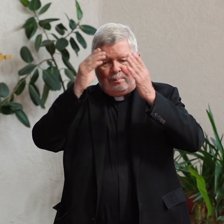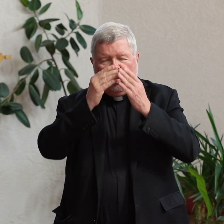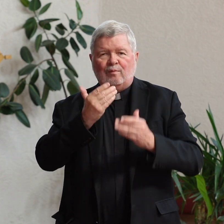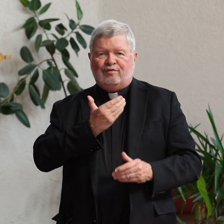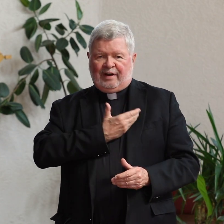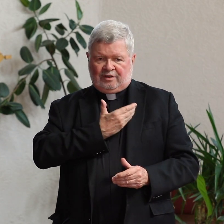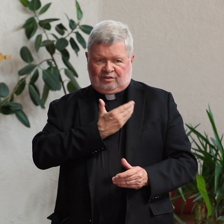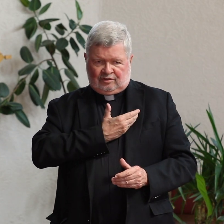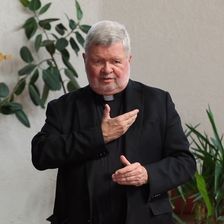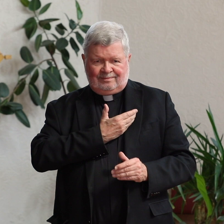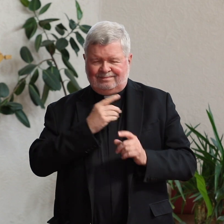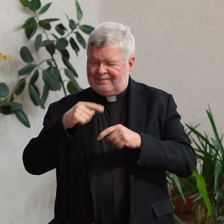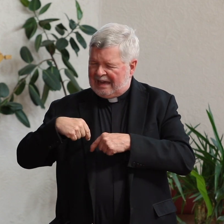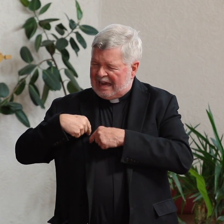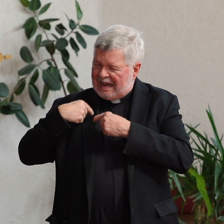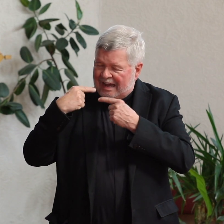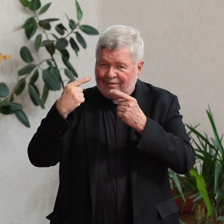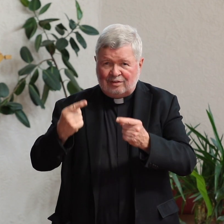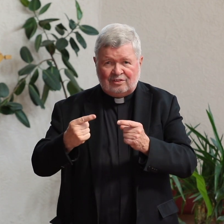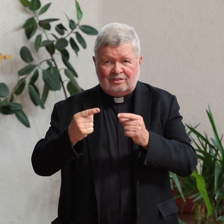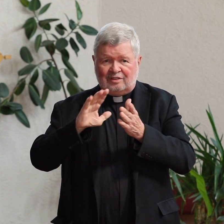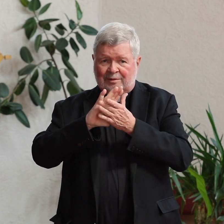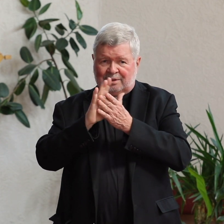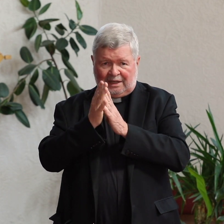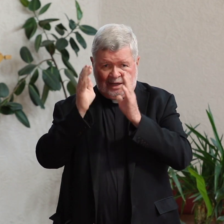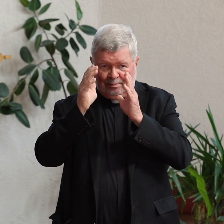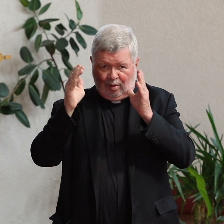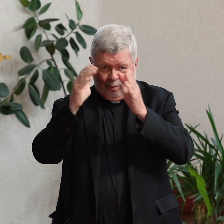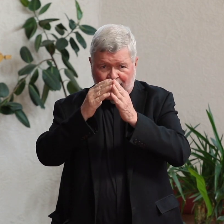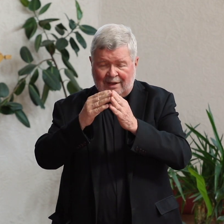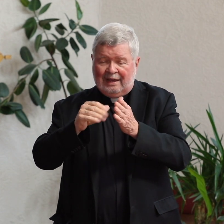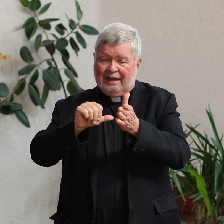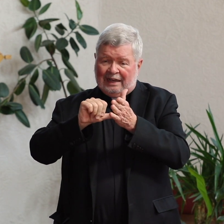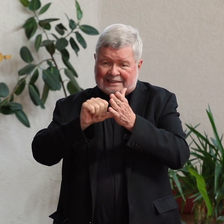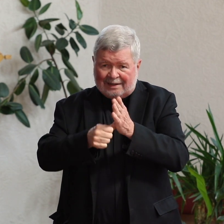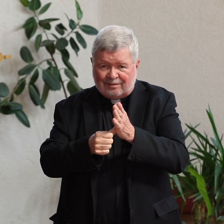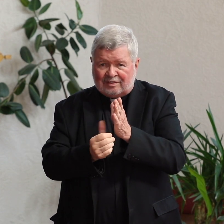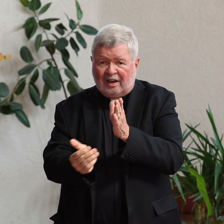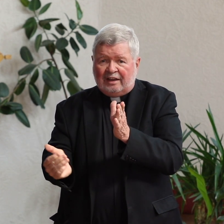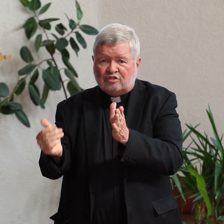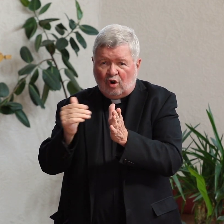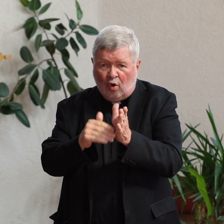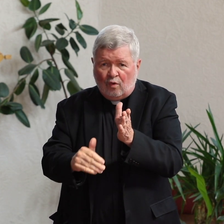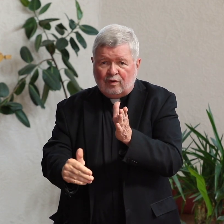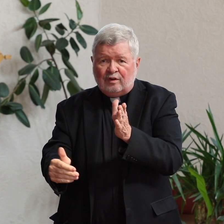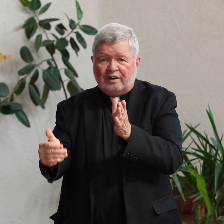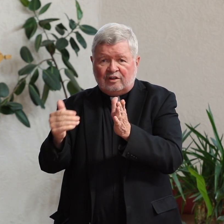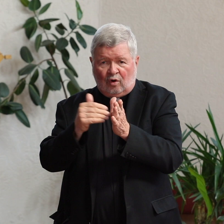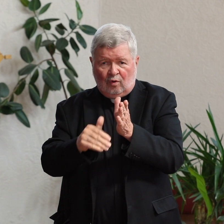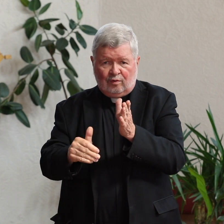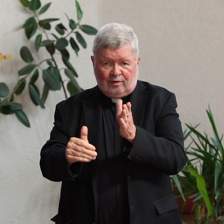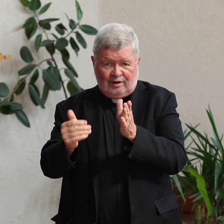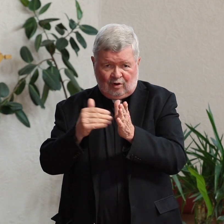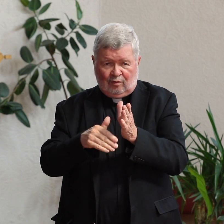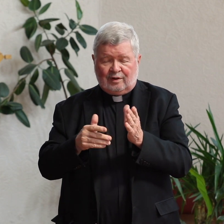Pope Francis, ever since he became Pope, has emphasized over and over and over